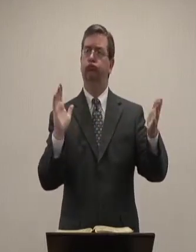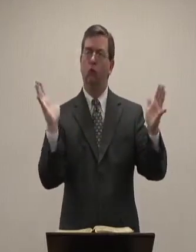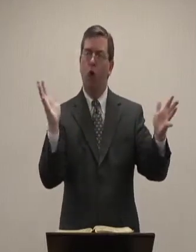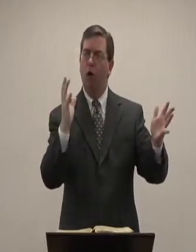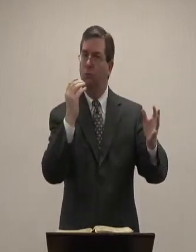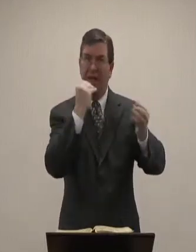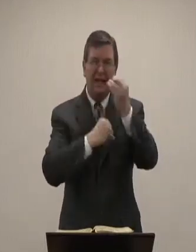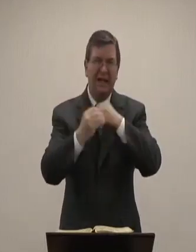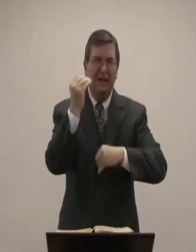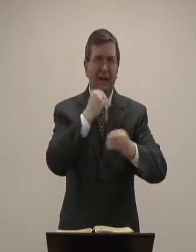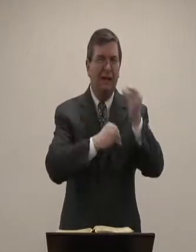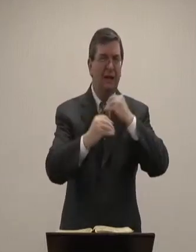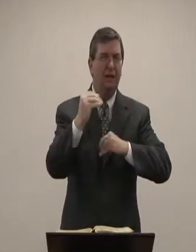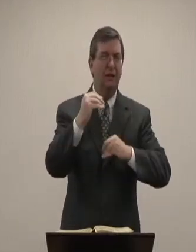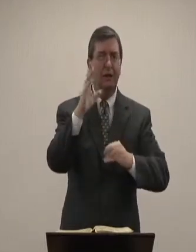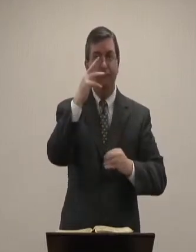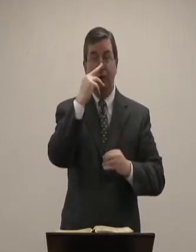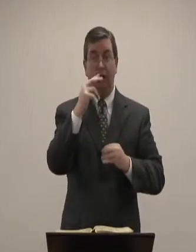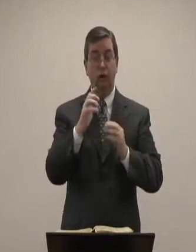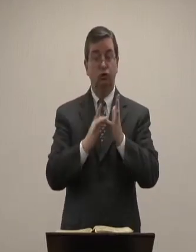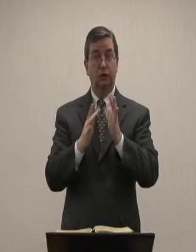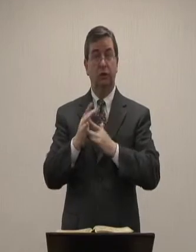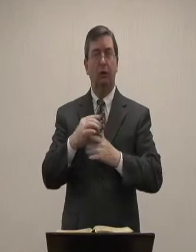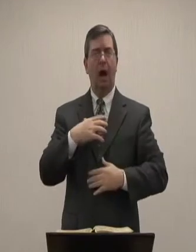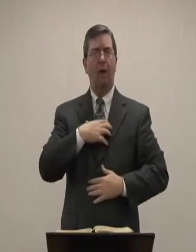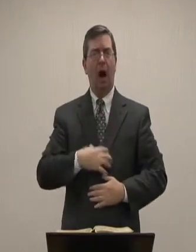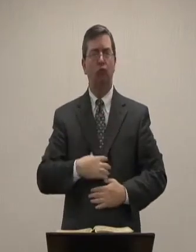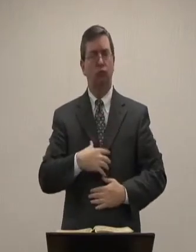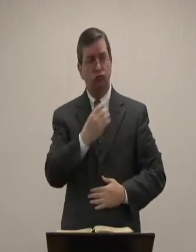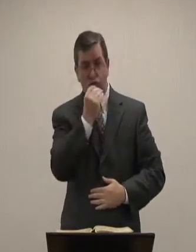upper room and feasting with them.